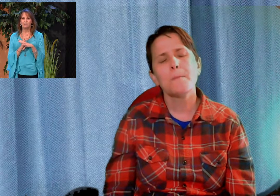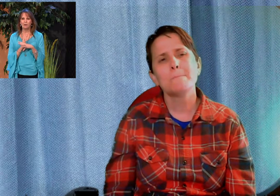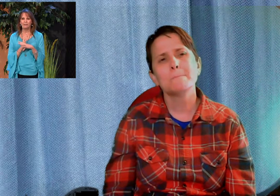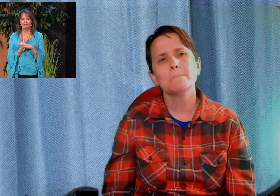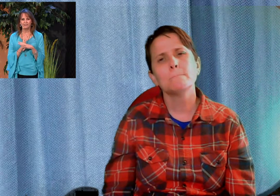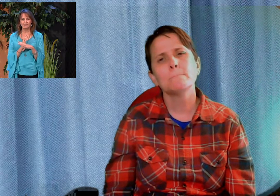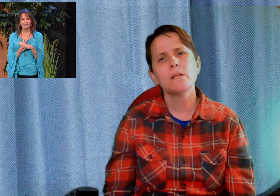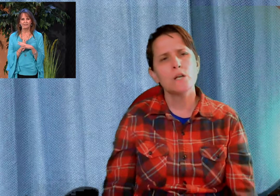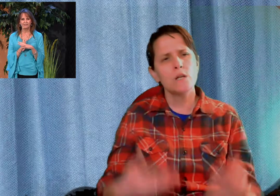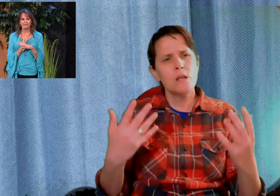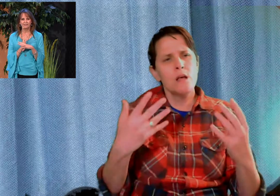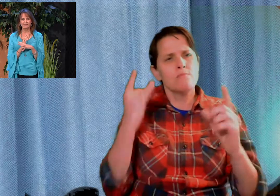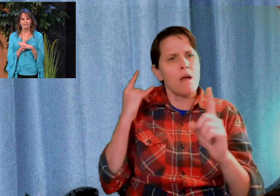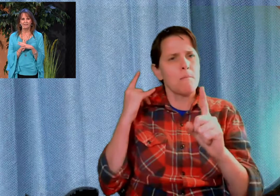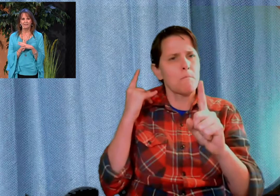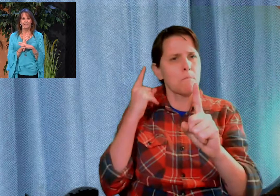point of oneness.